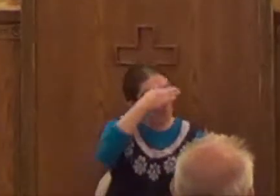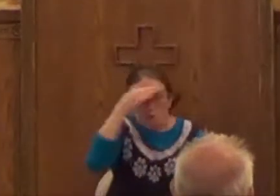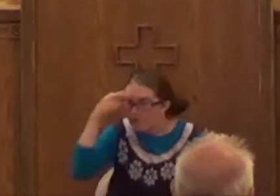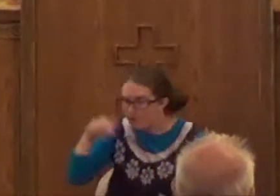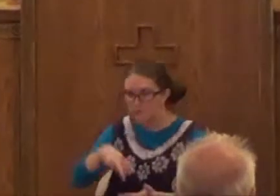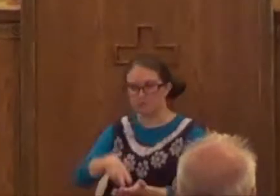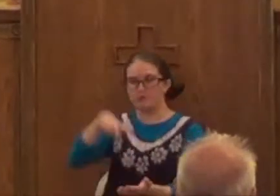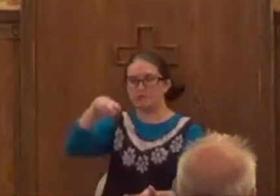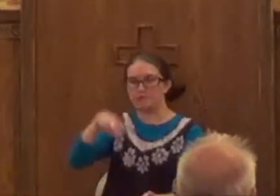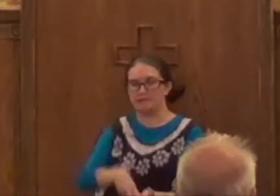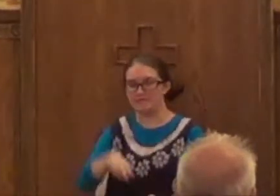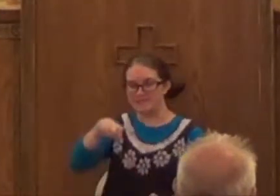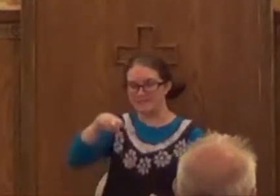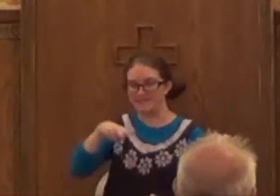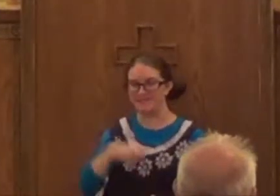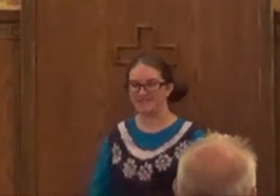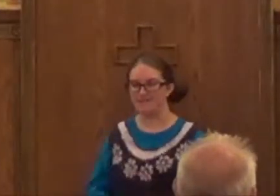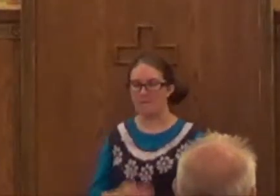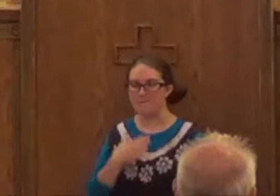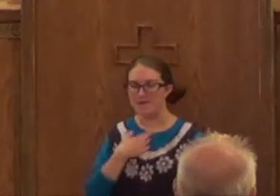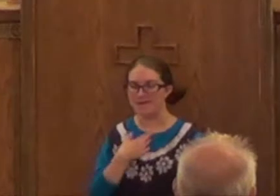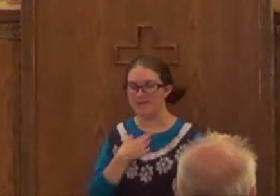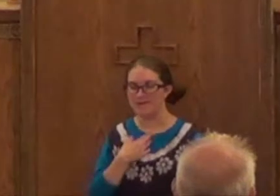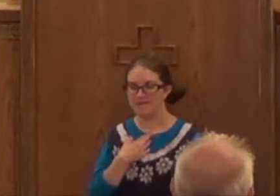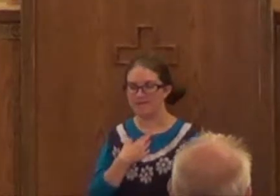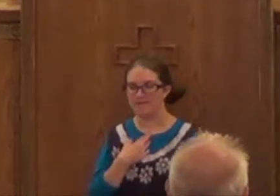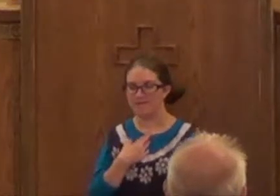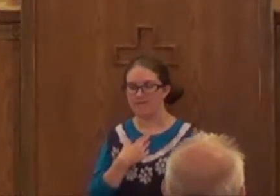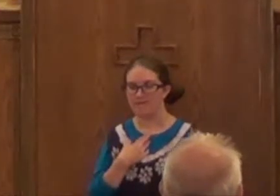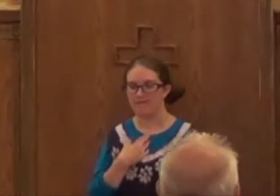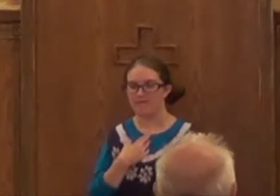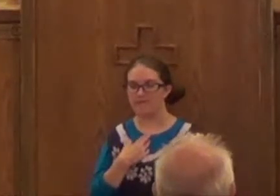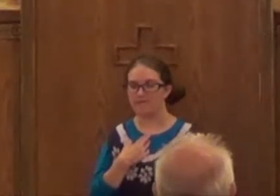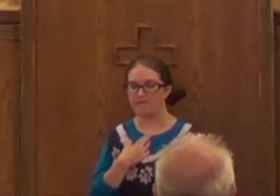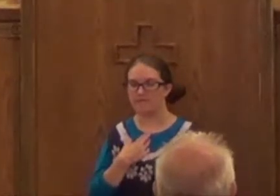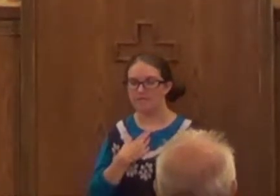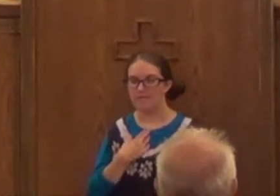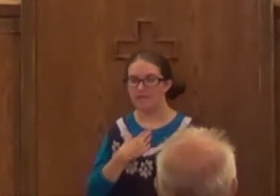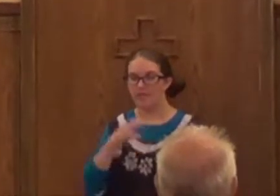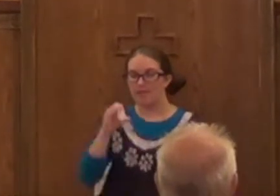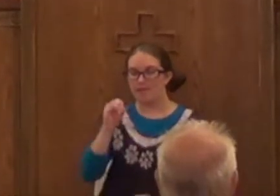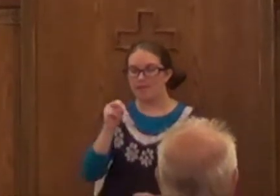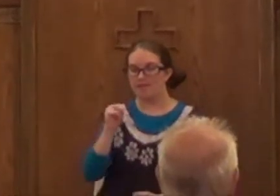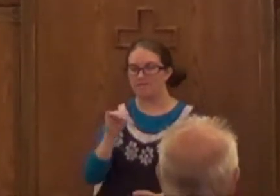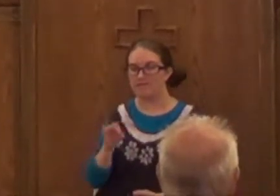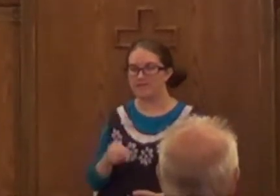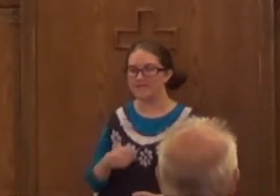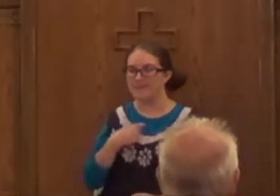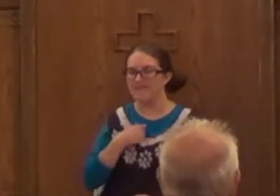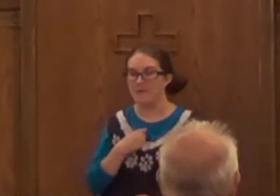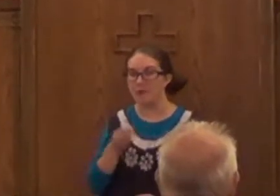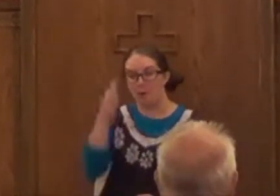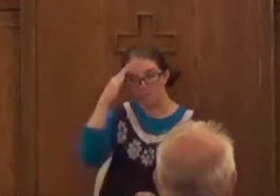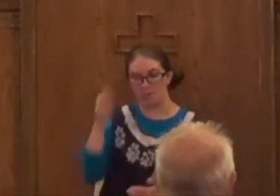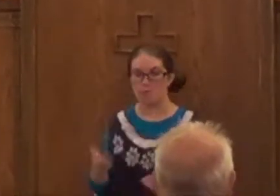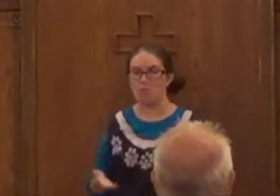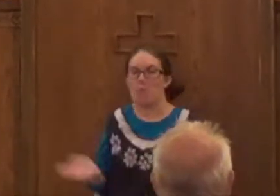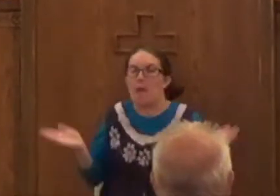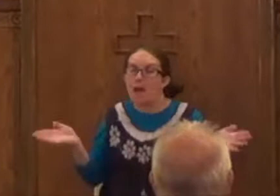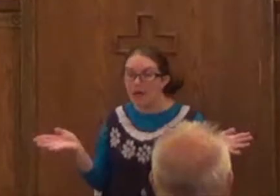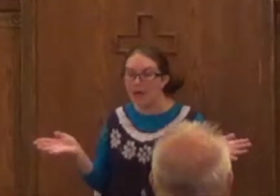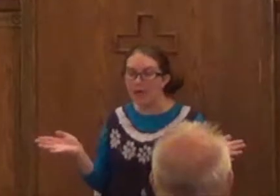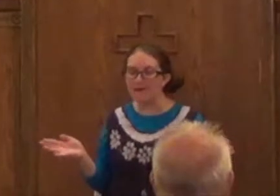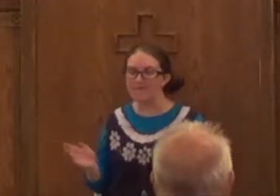trampolines. Yeah. Well, me and my confident self, I thought, hey, hey, you know